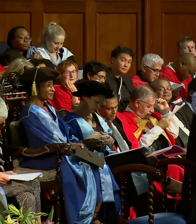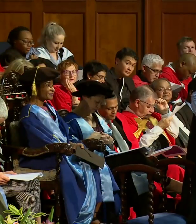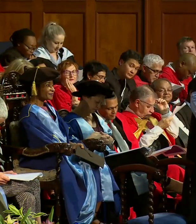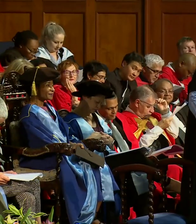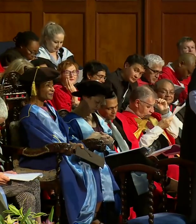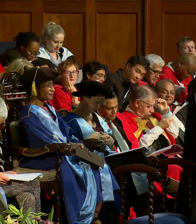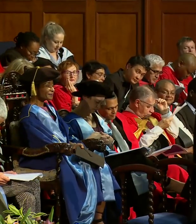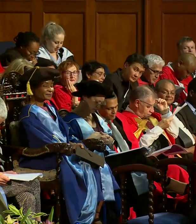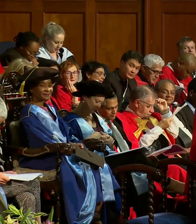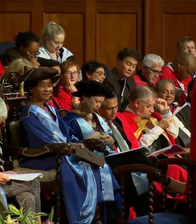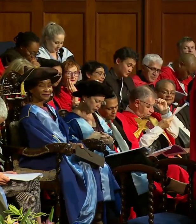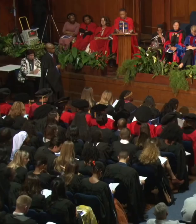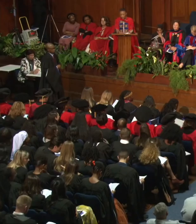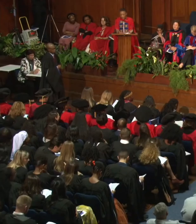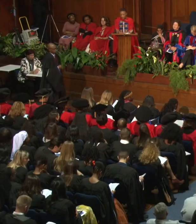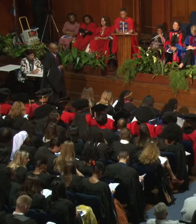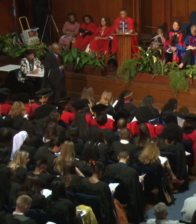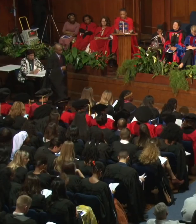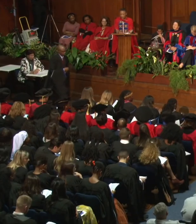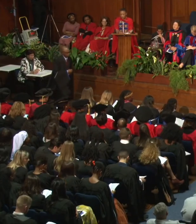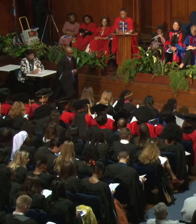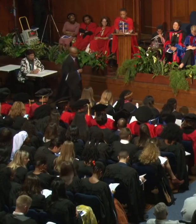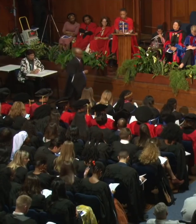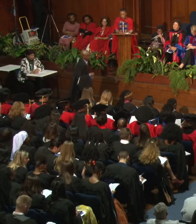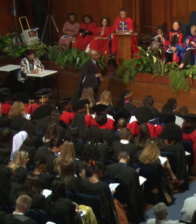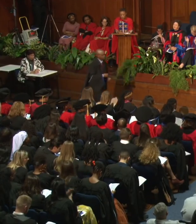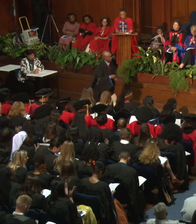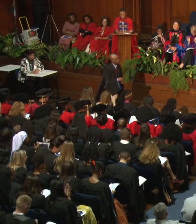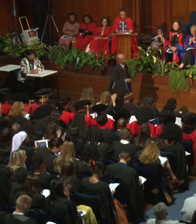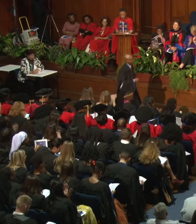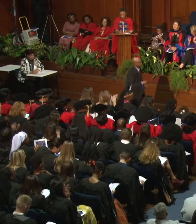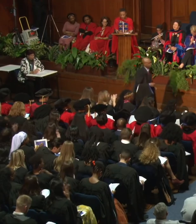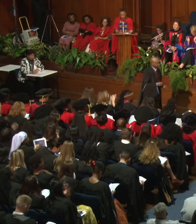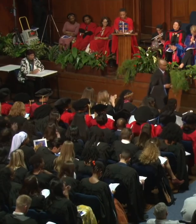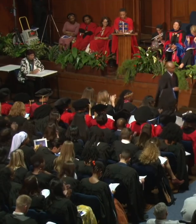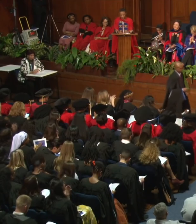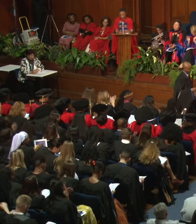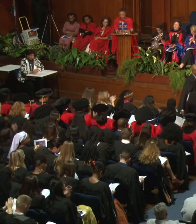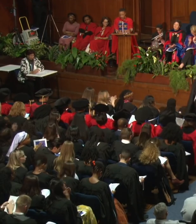With distinction, Mnelisi Lungelo Trebekulu.